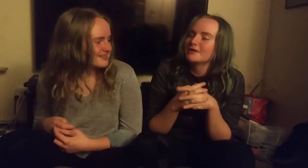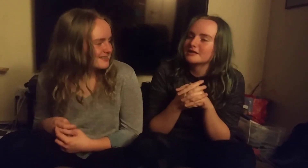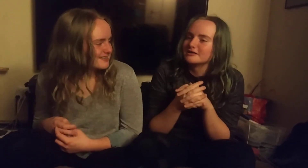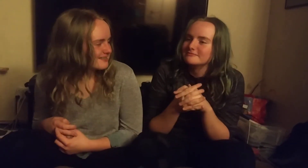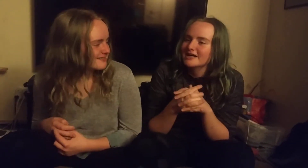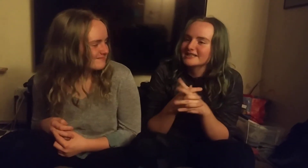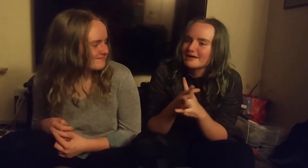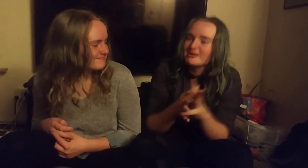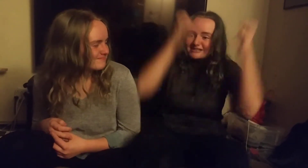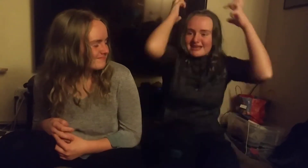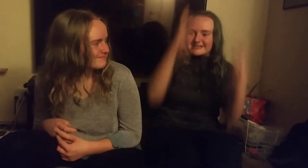butter. And I'm like,